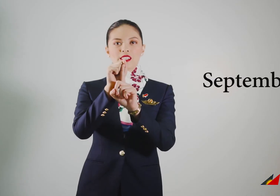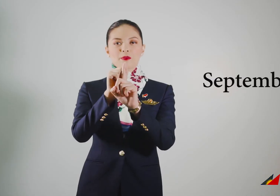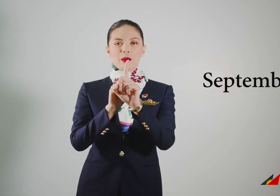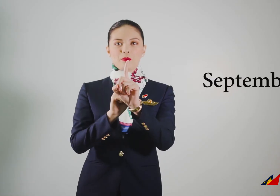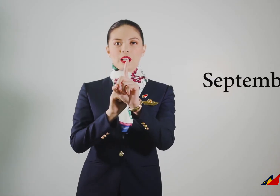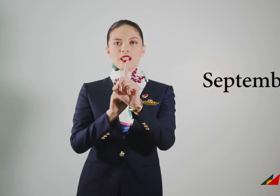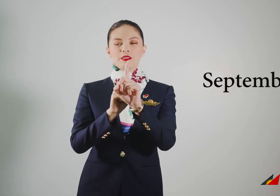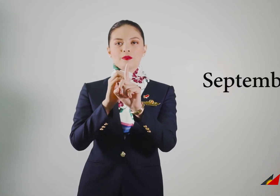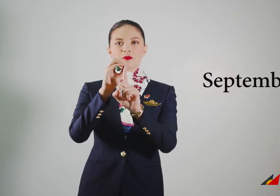September,